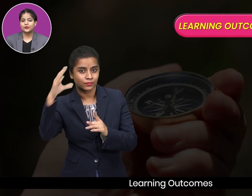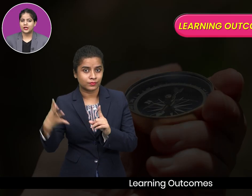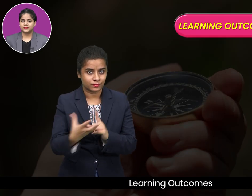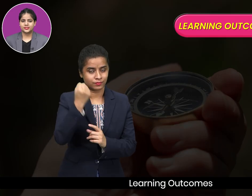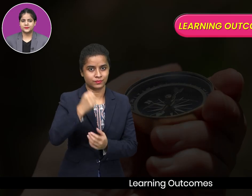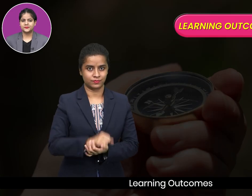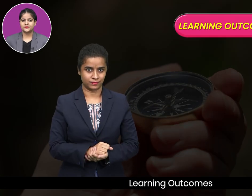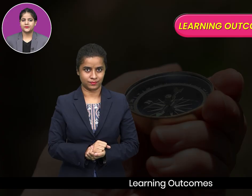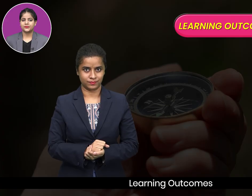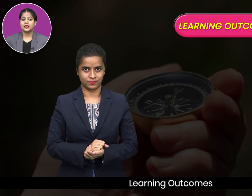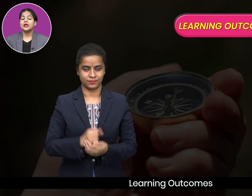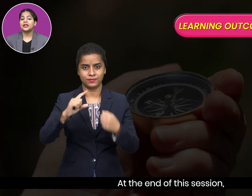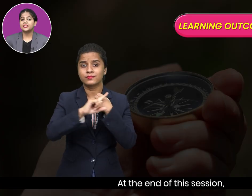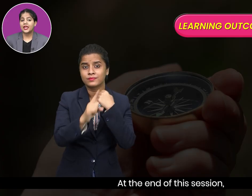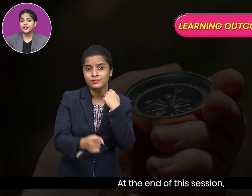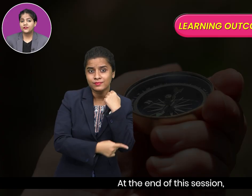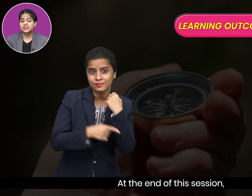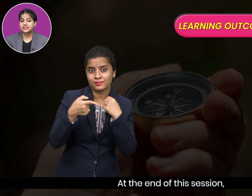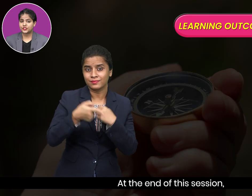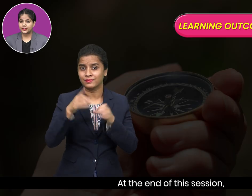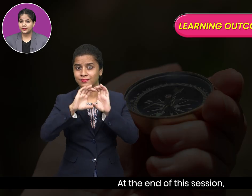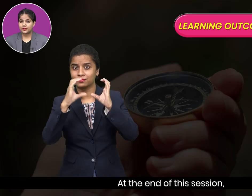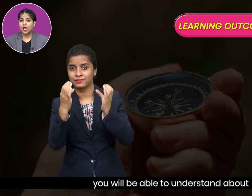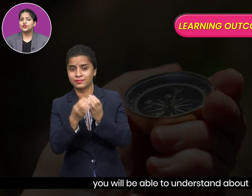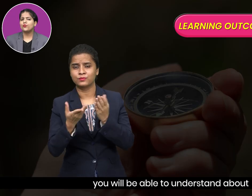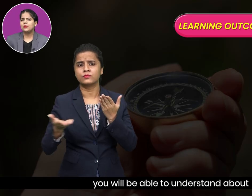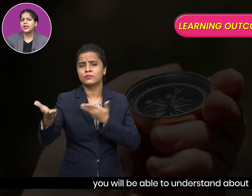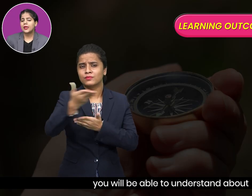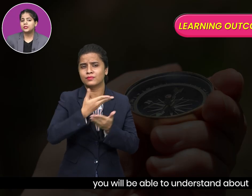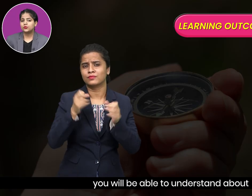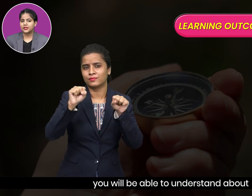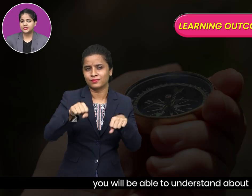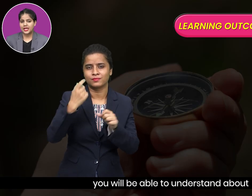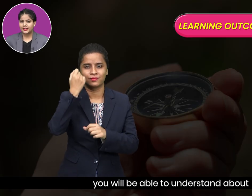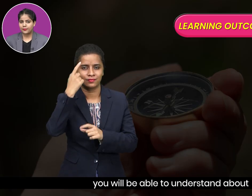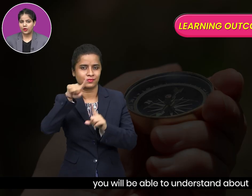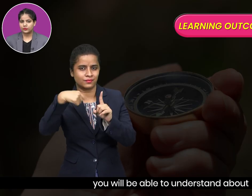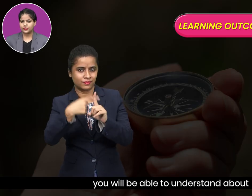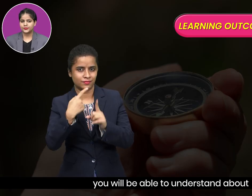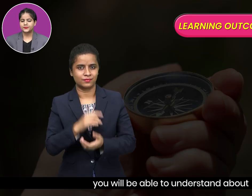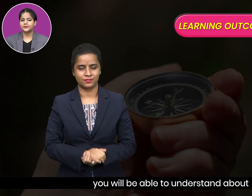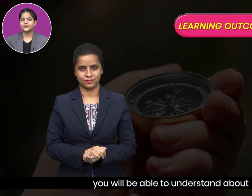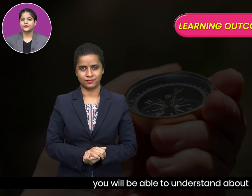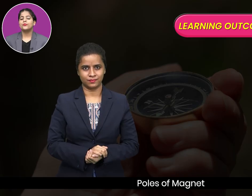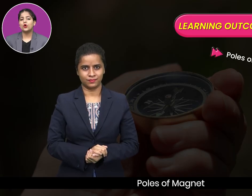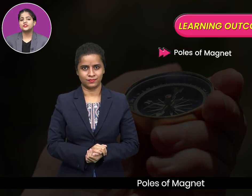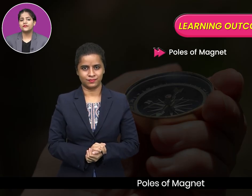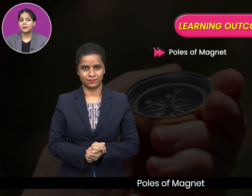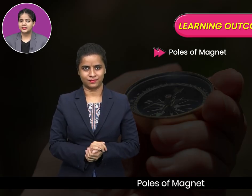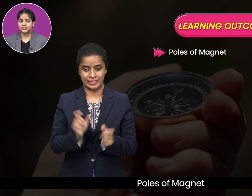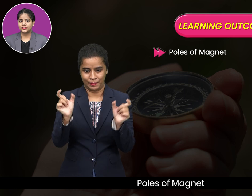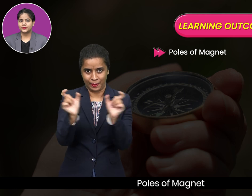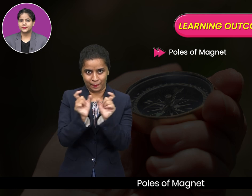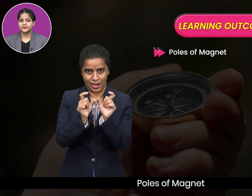Learning outcomes. At the end of this session, you will be able to understand about poles